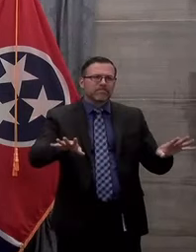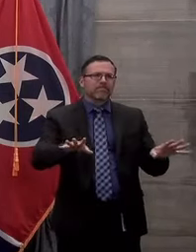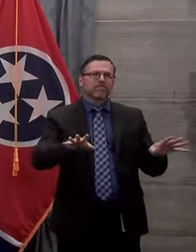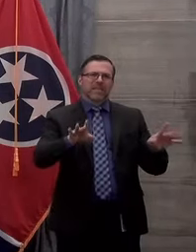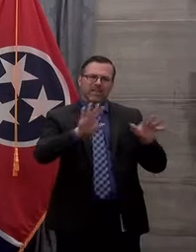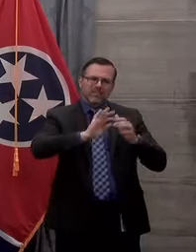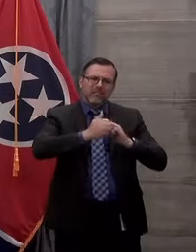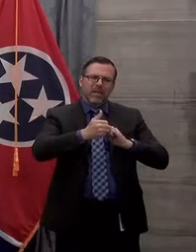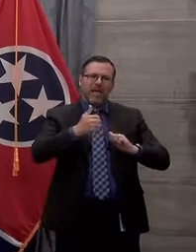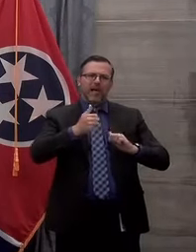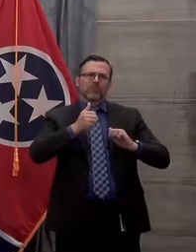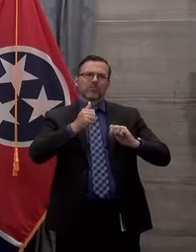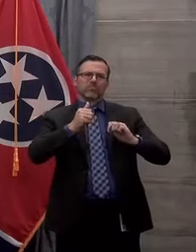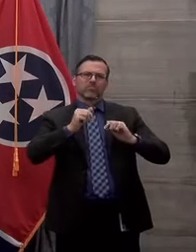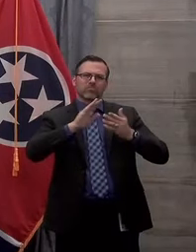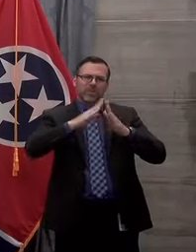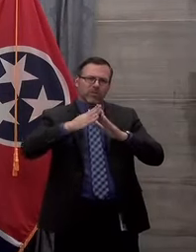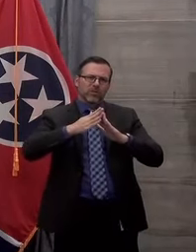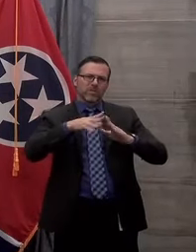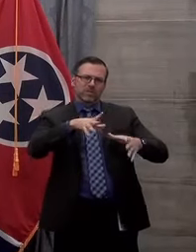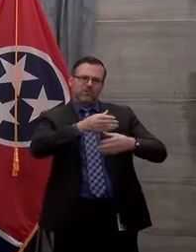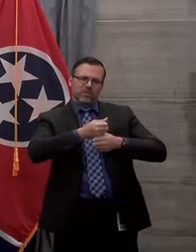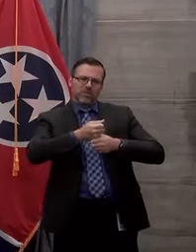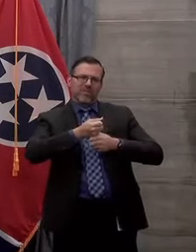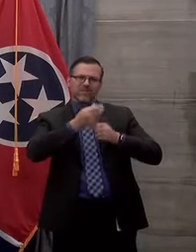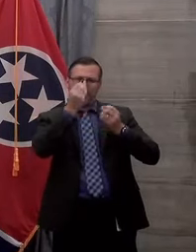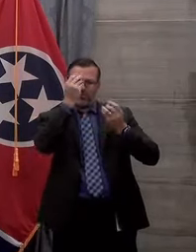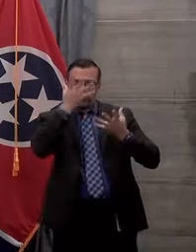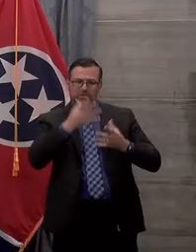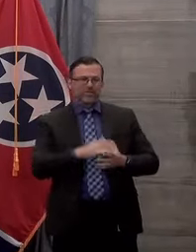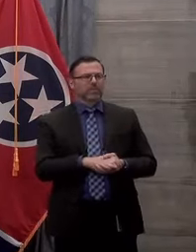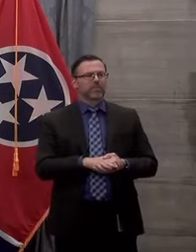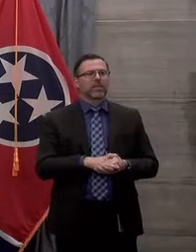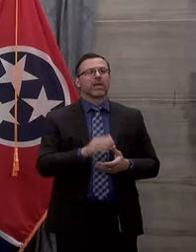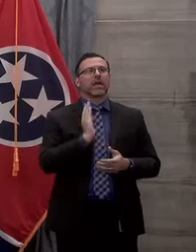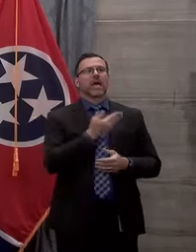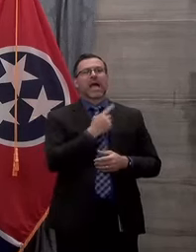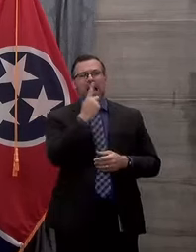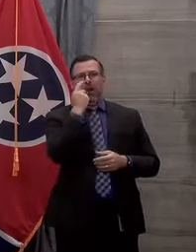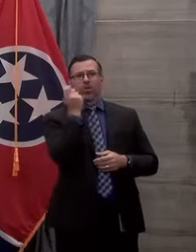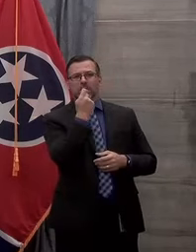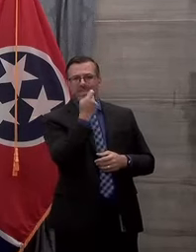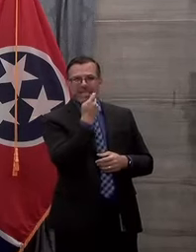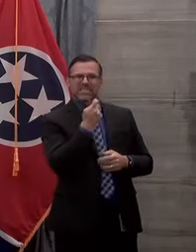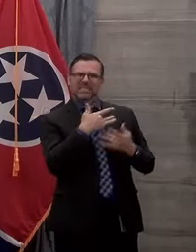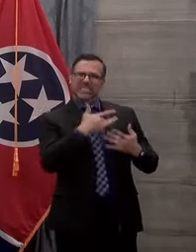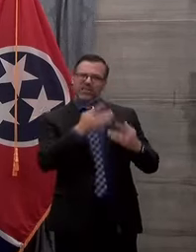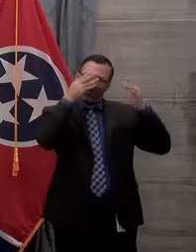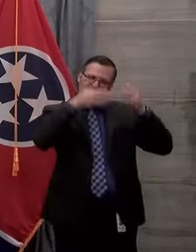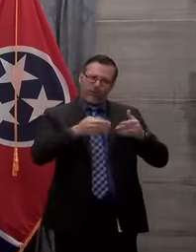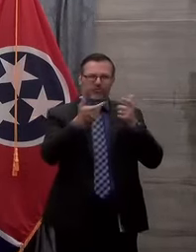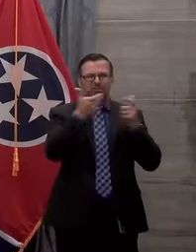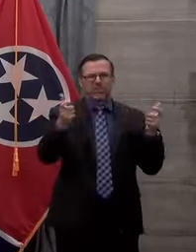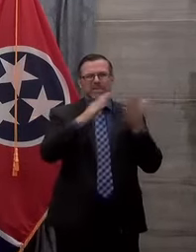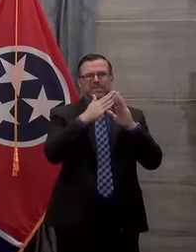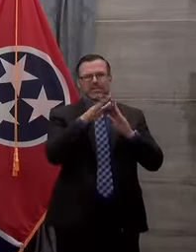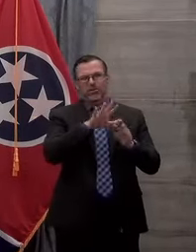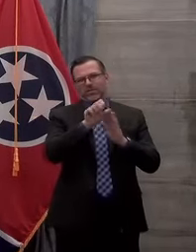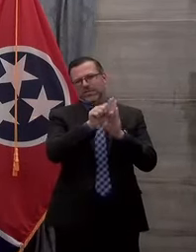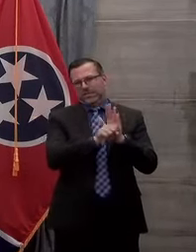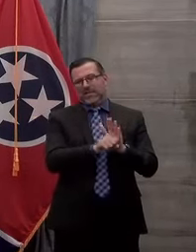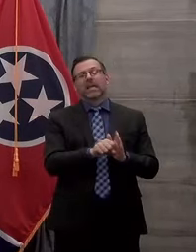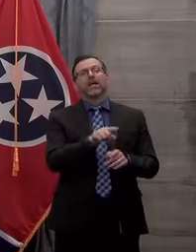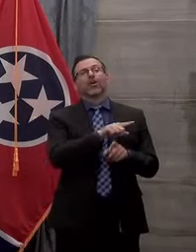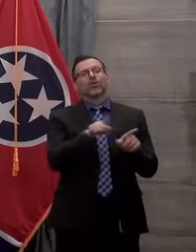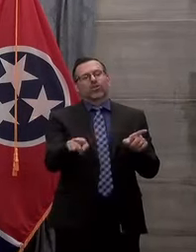communities receive and share information. Testing efforts focused largely on our metro and urban communities across the state have been